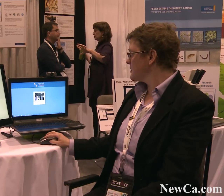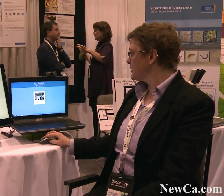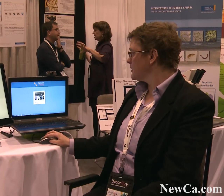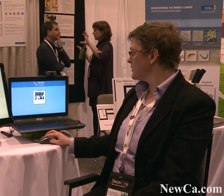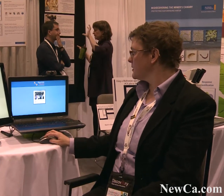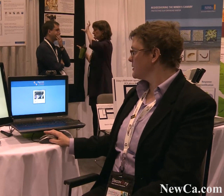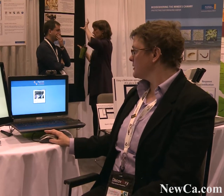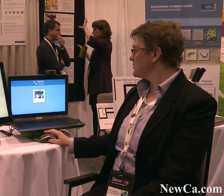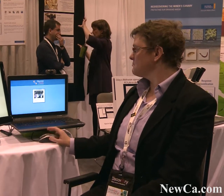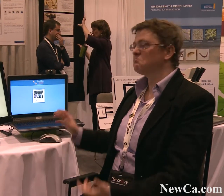webcam.